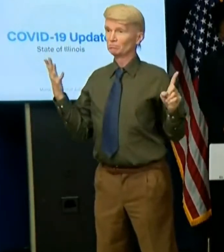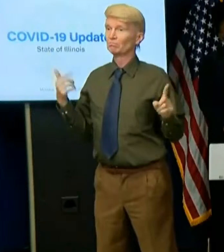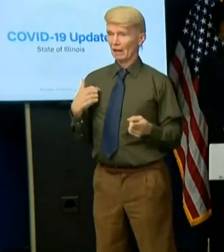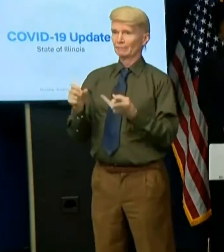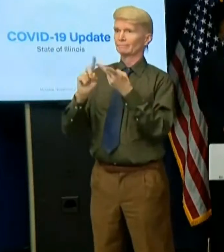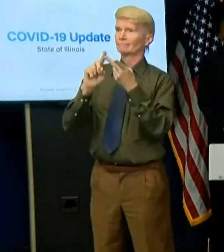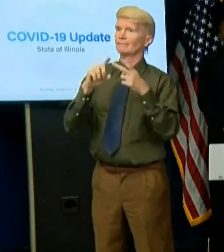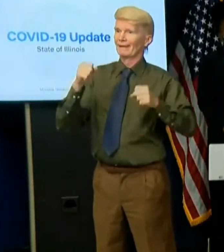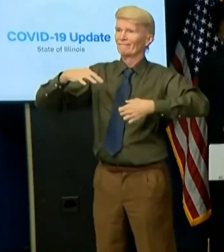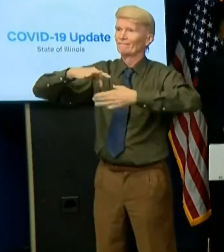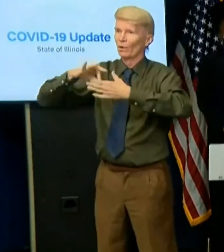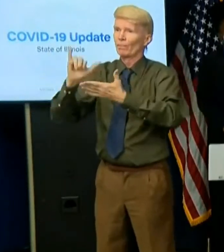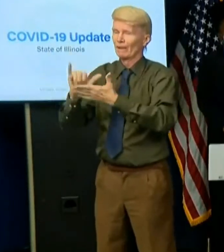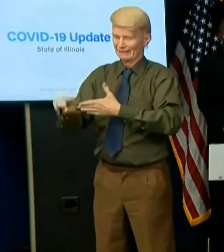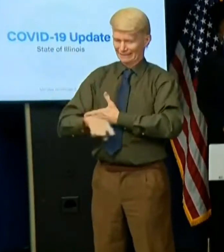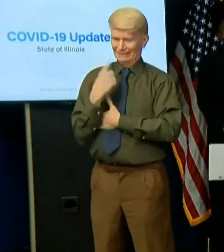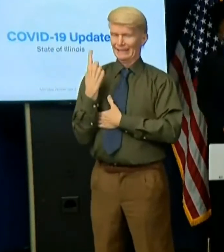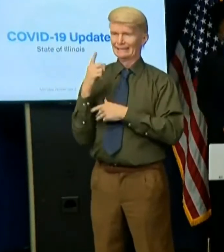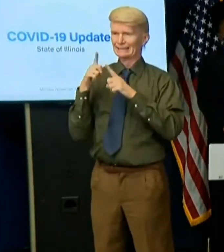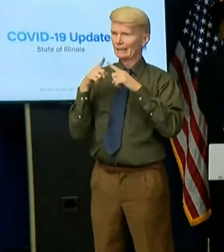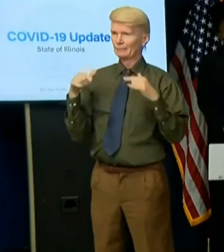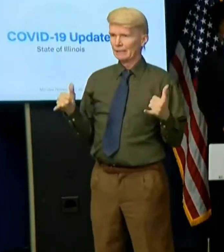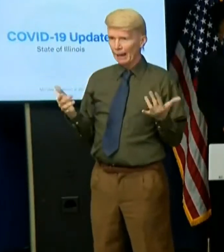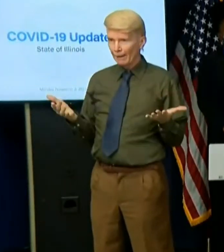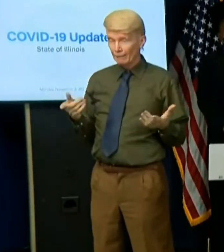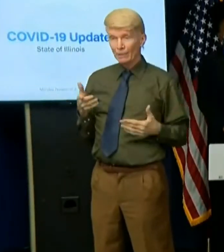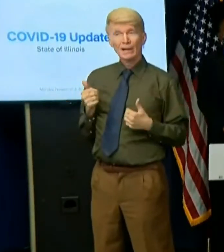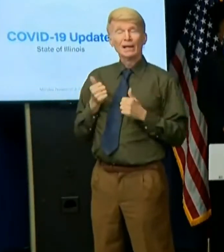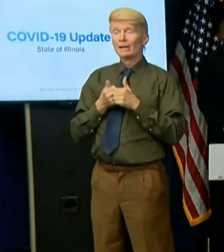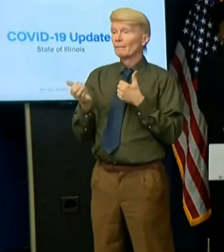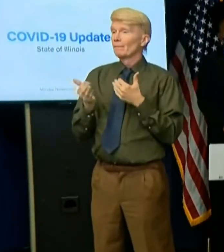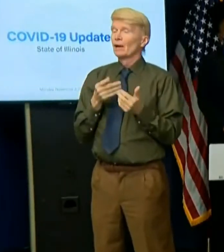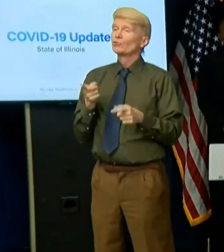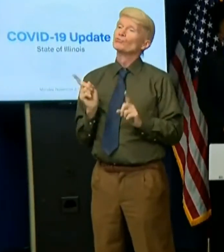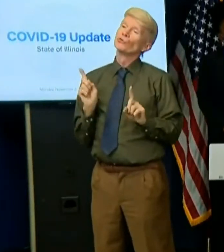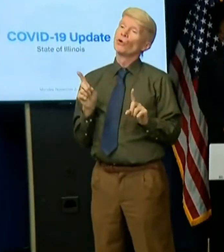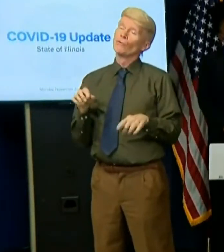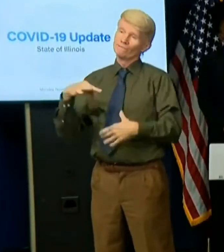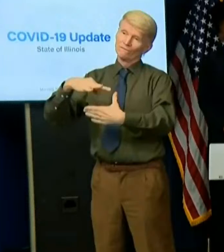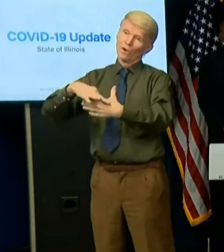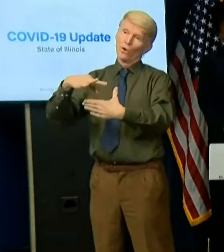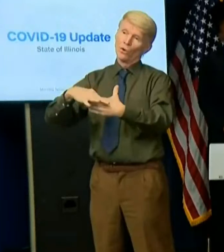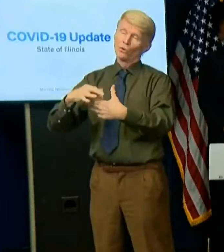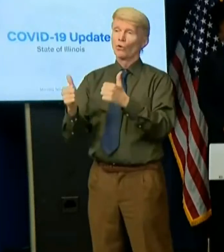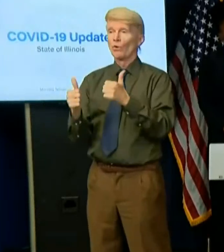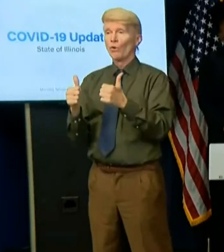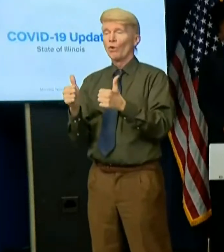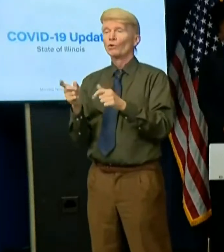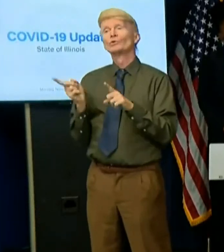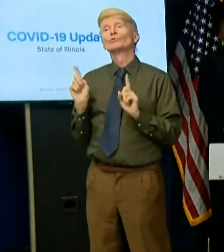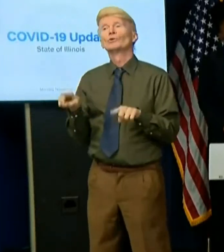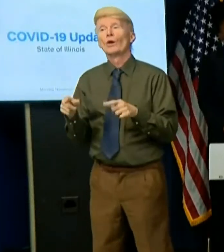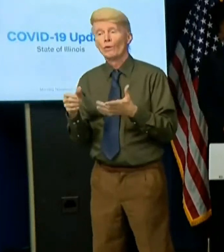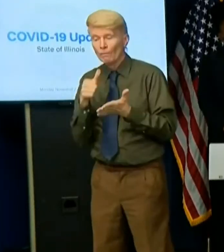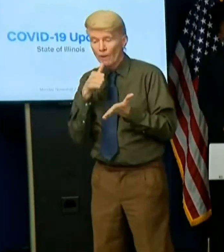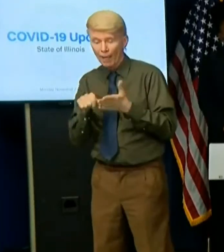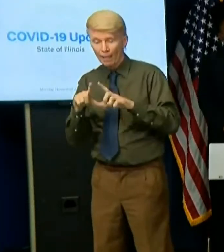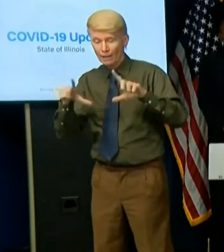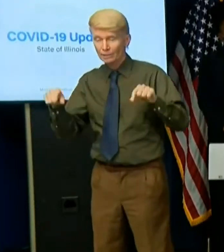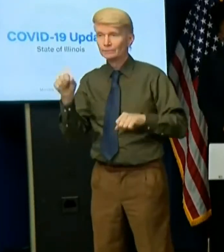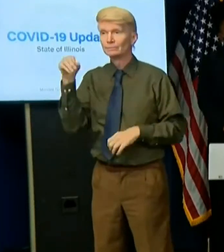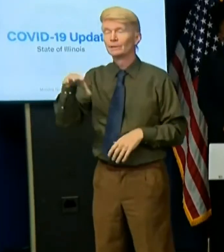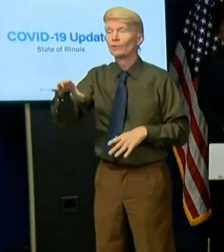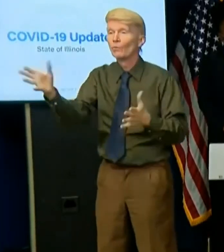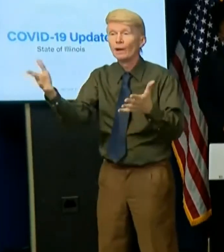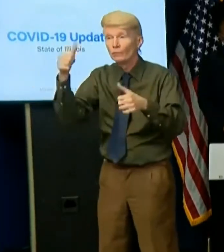In all of these cases, if you're going out to vote or just dropping off your vote by mail ballot, don't forget to wear your mask and